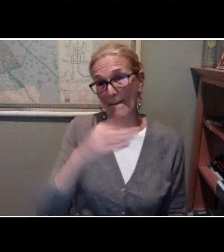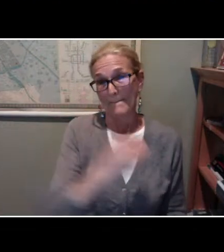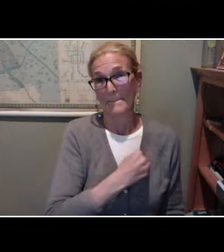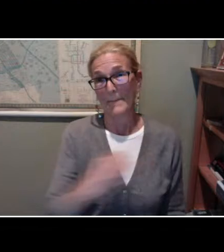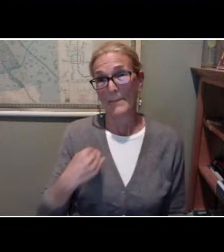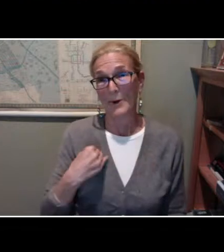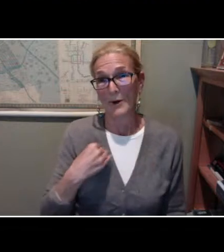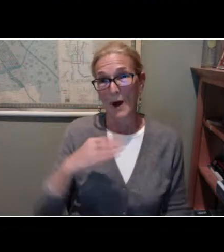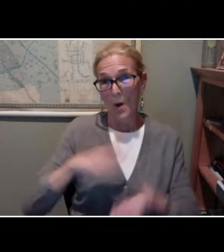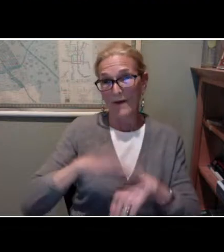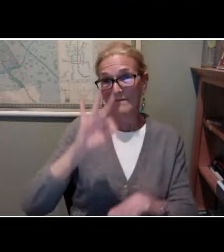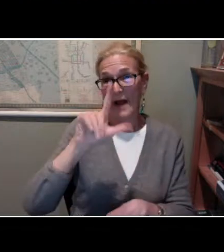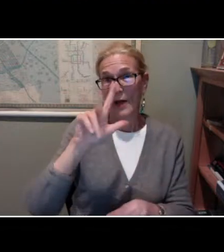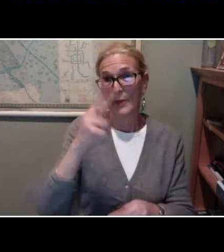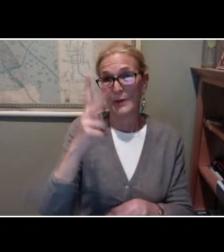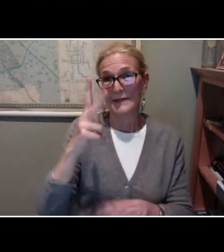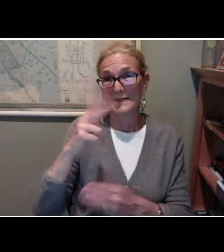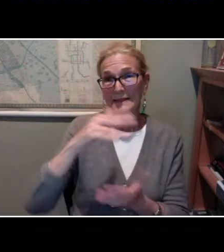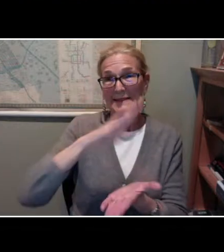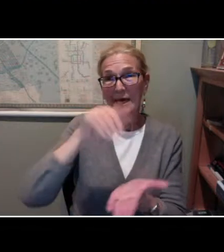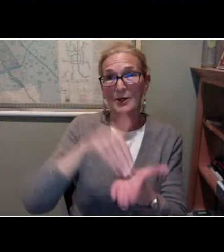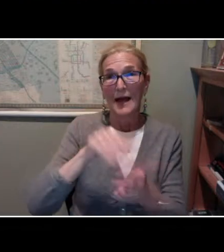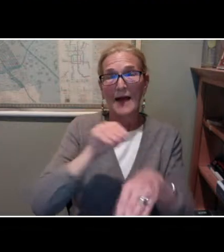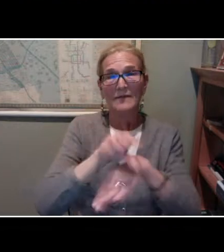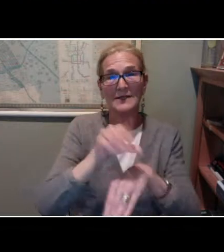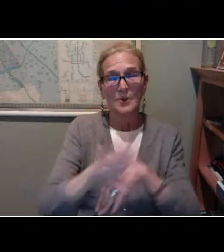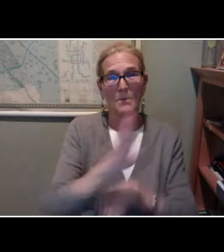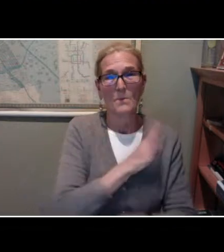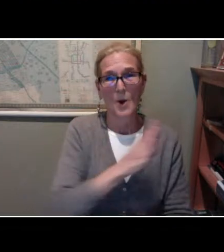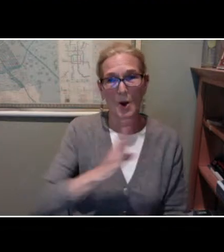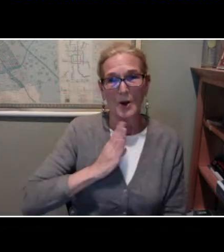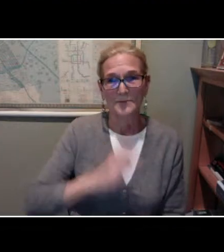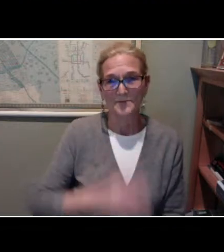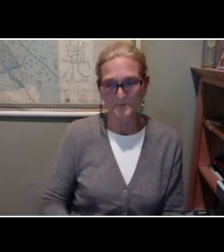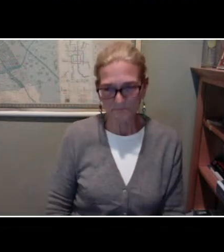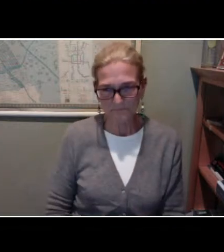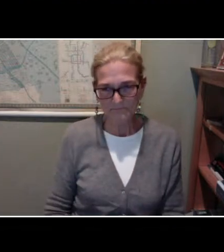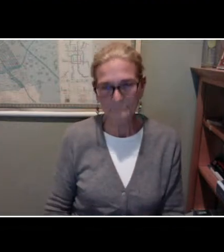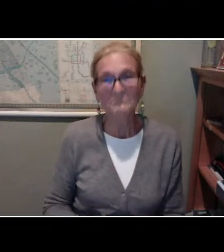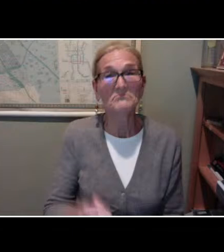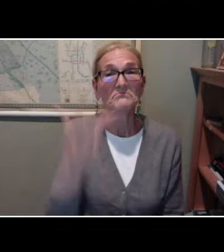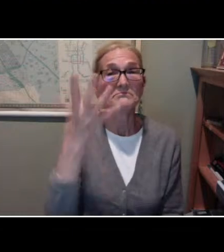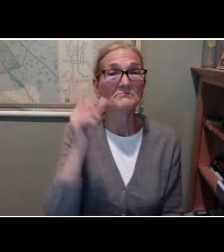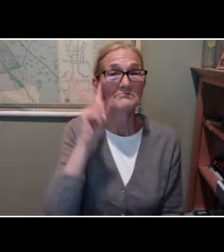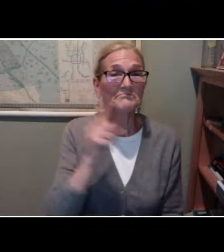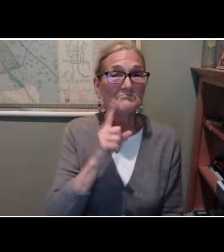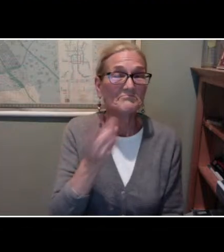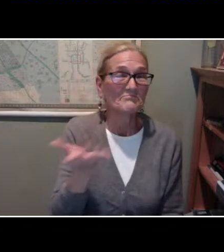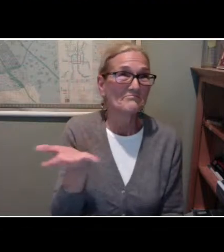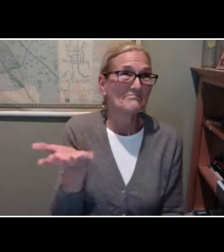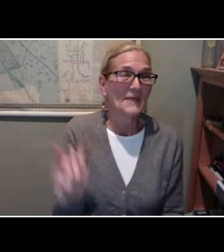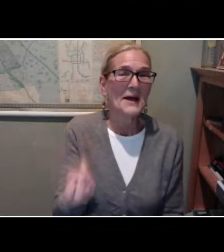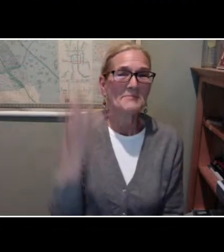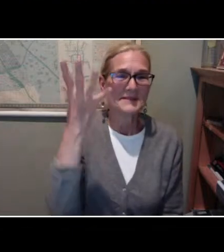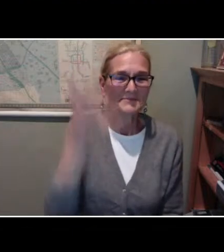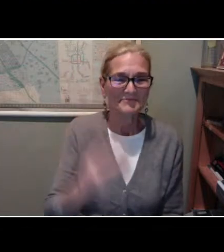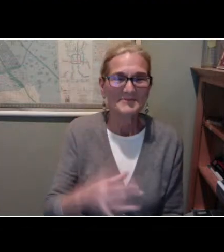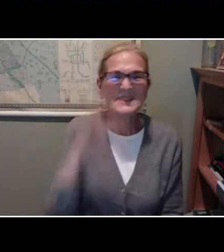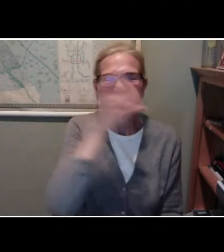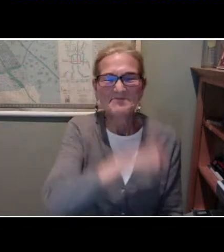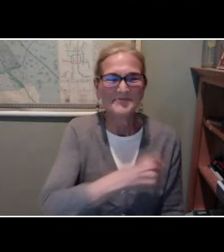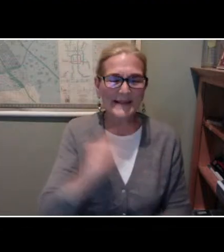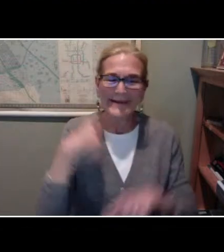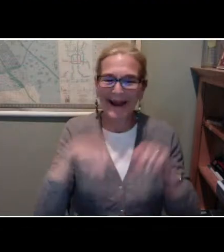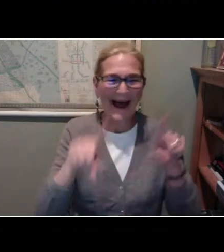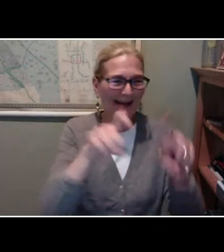So the FL3 has 28 members of their on their center advisory board.